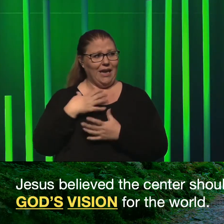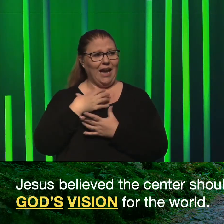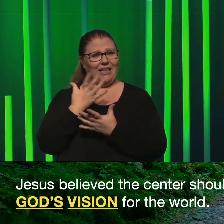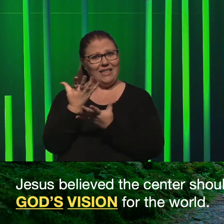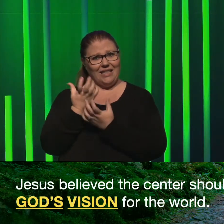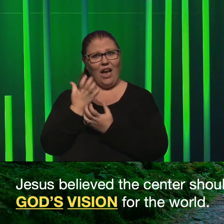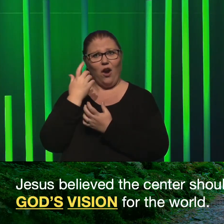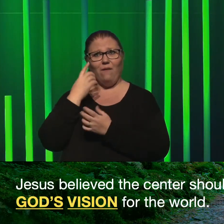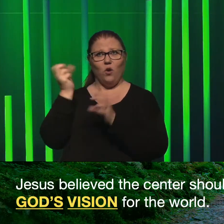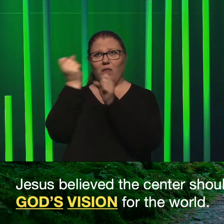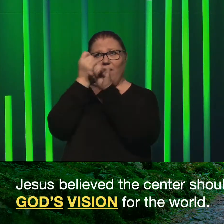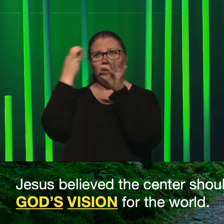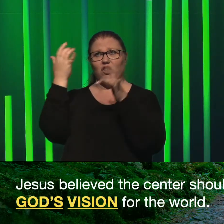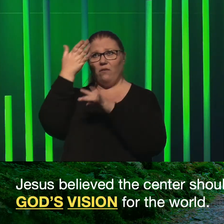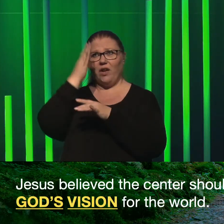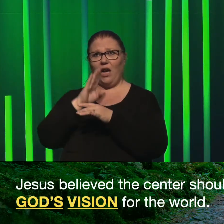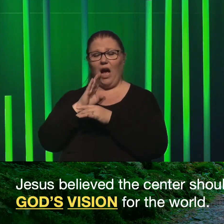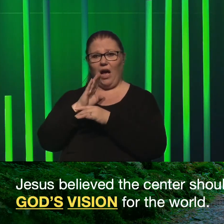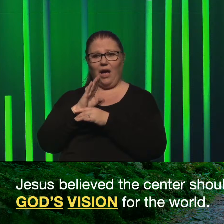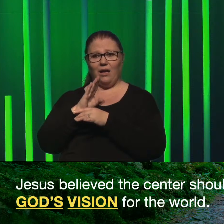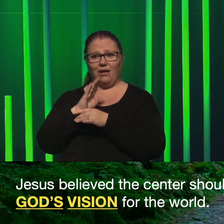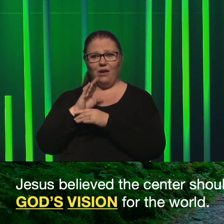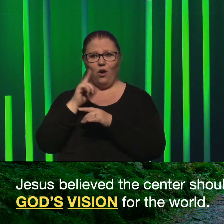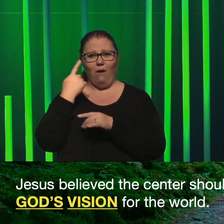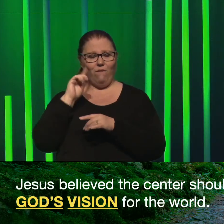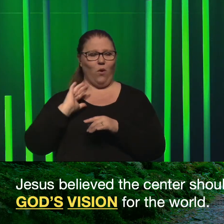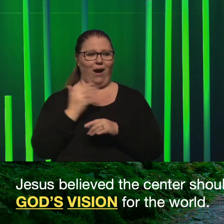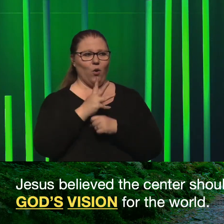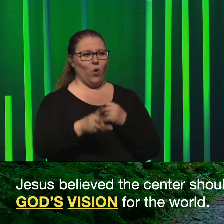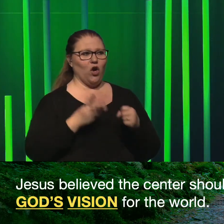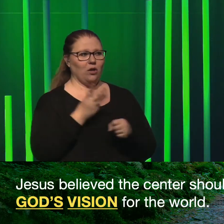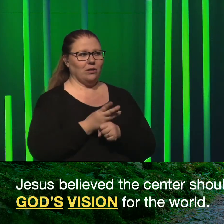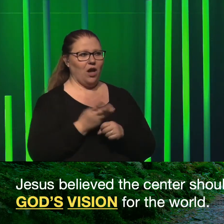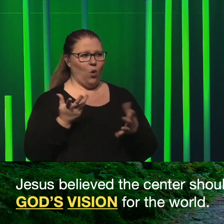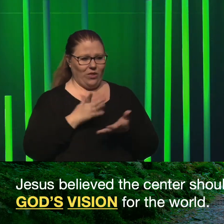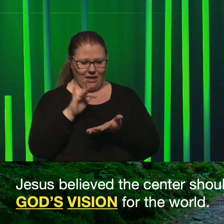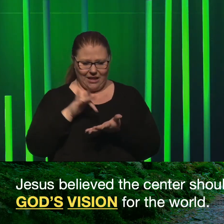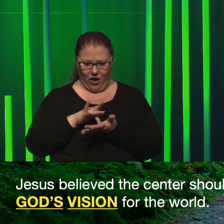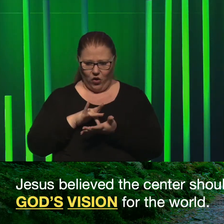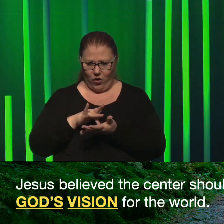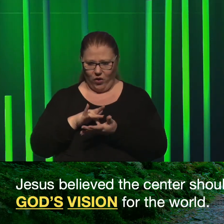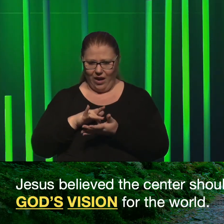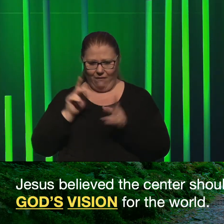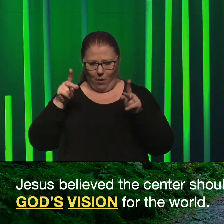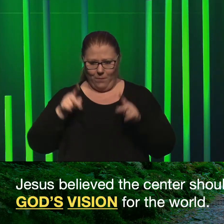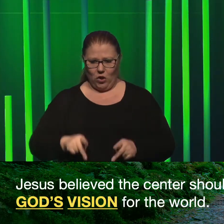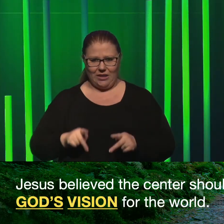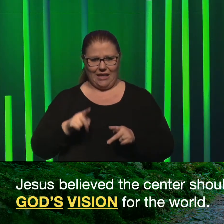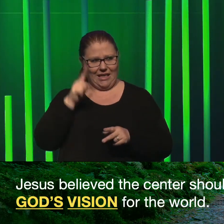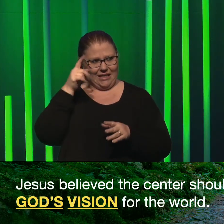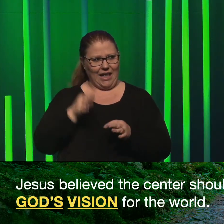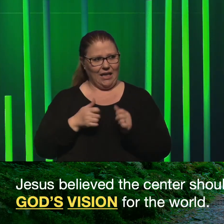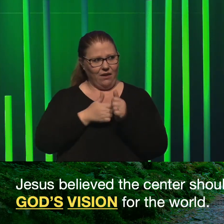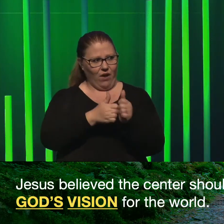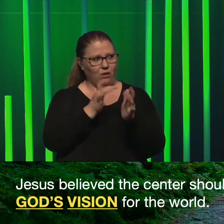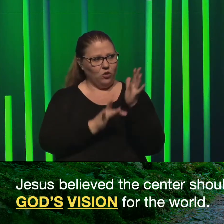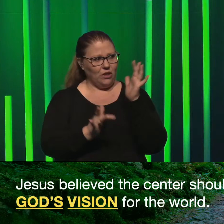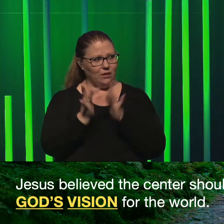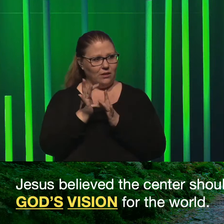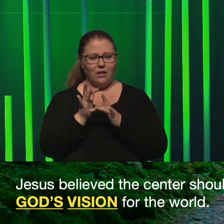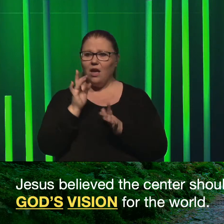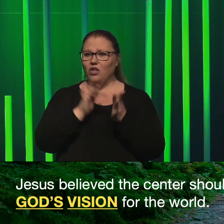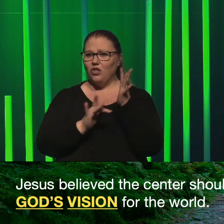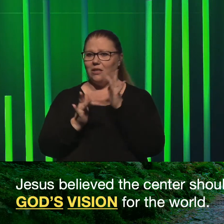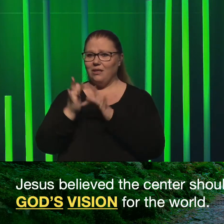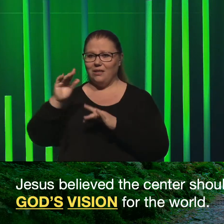world. Right? So what should lie at the center of the heart of a person who says, I'm going to follow Jesus, right? So Jesus' invitation was